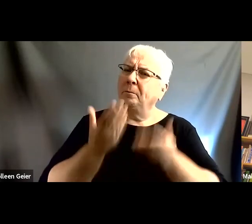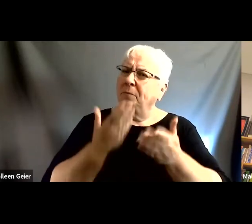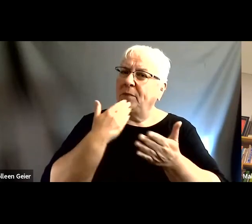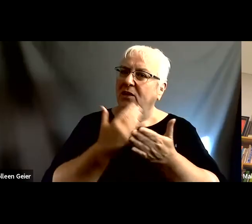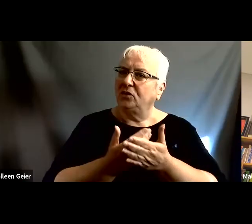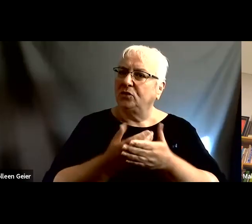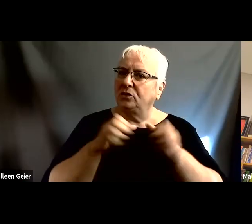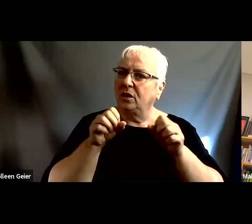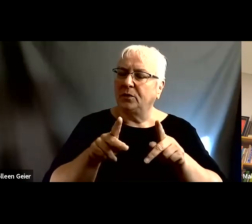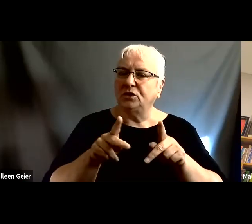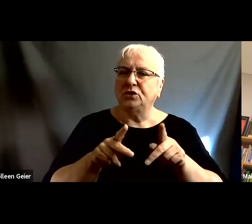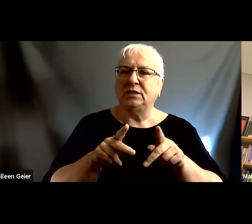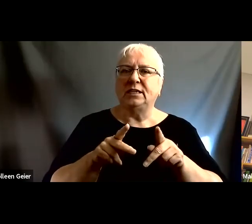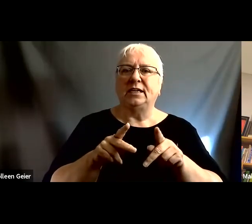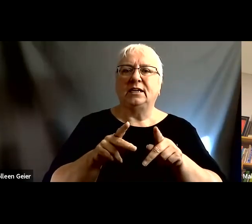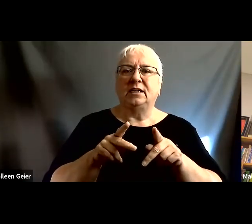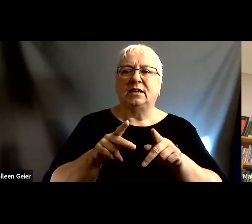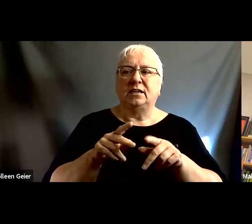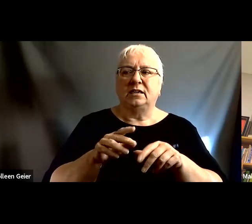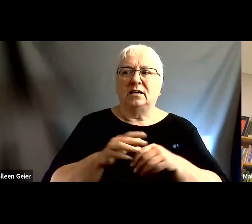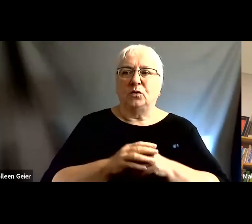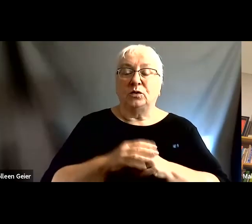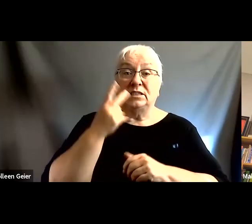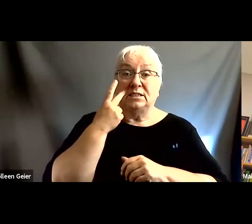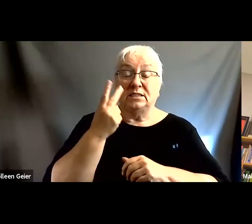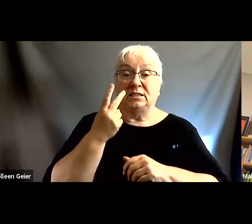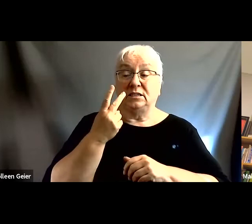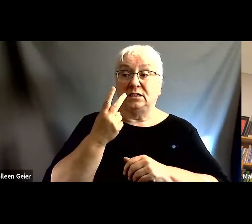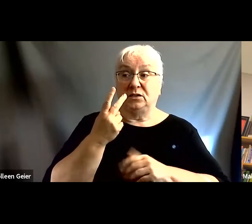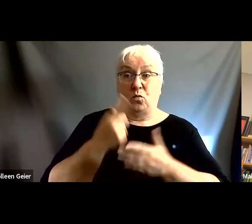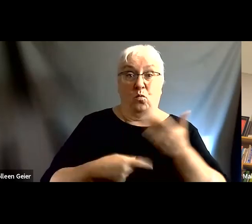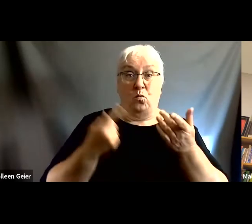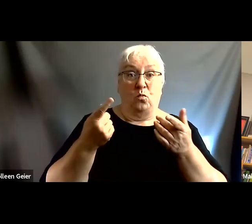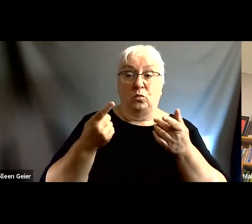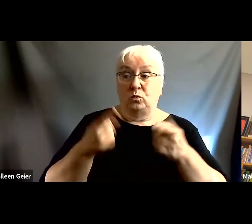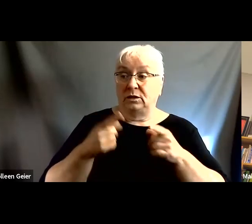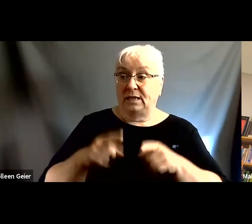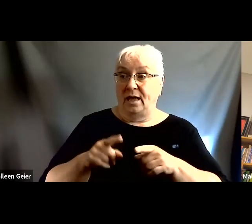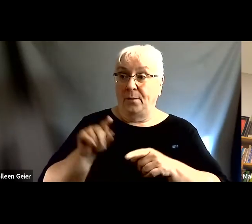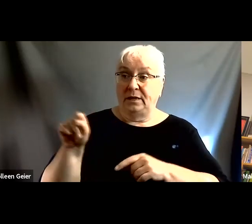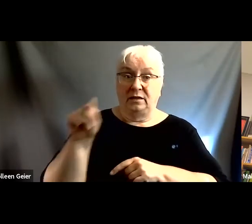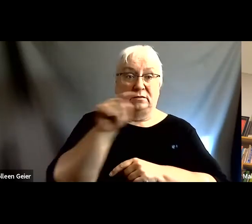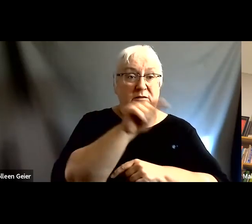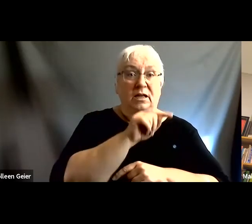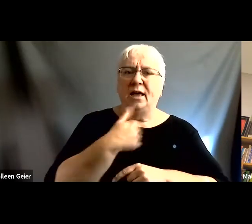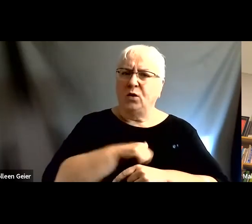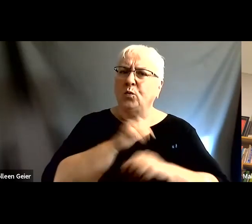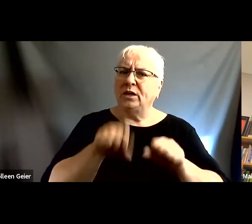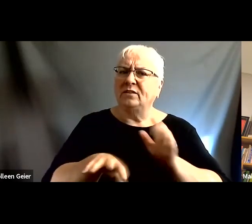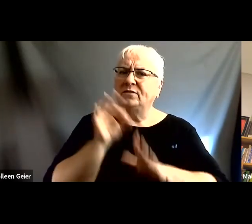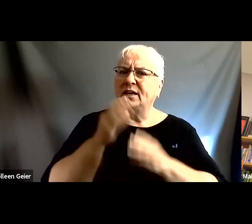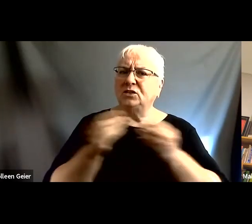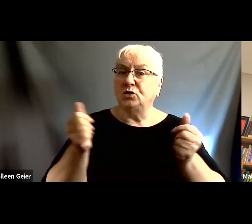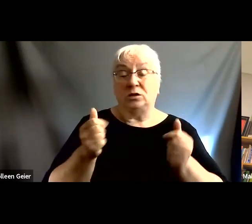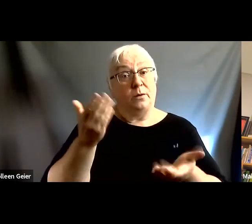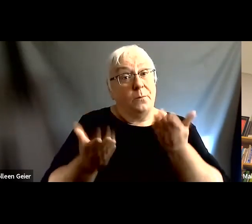the wrongs that have been happening. And maybe technology could be one of the solutions to many of our problems.